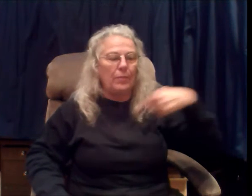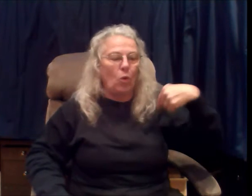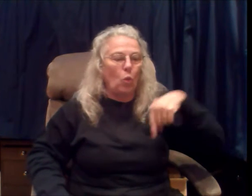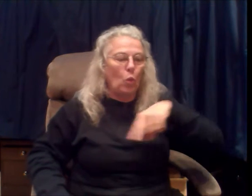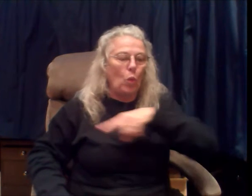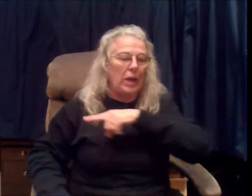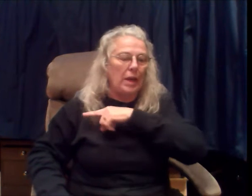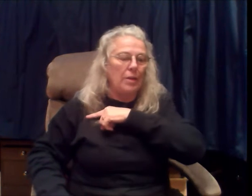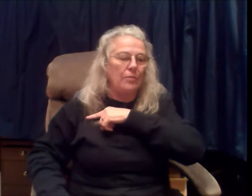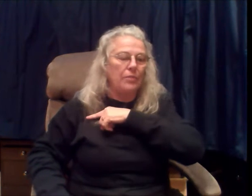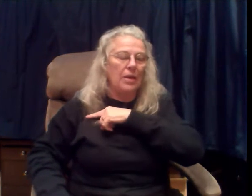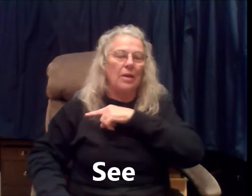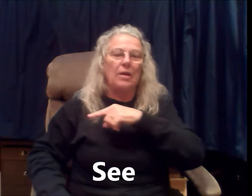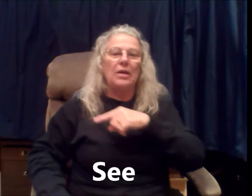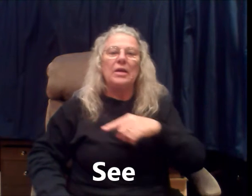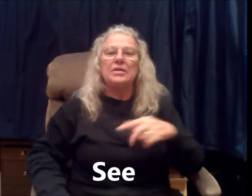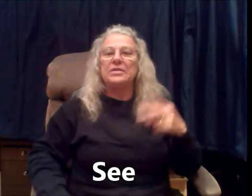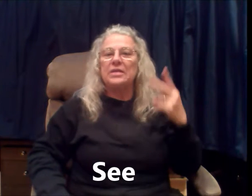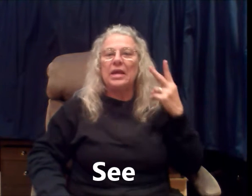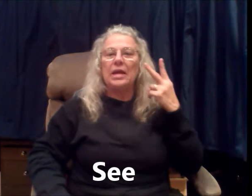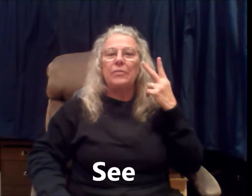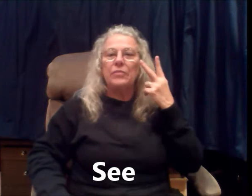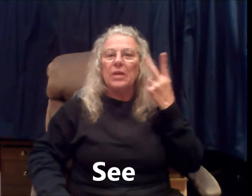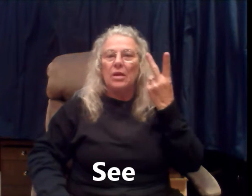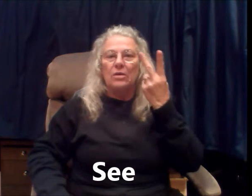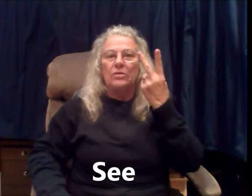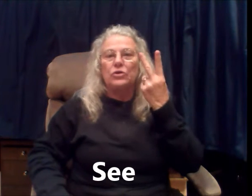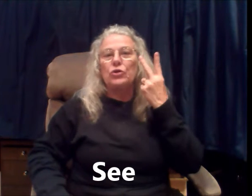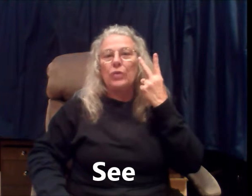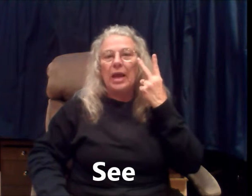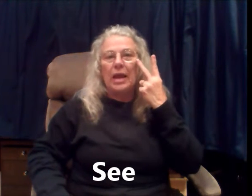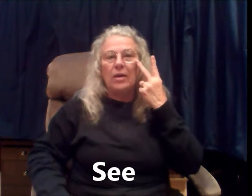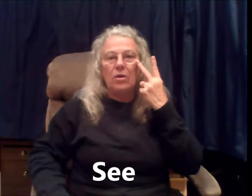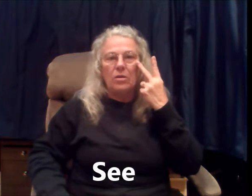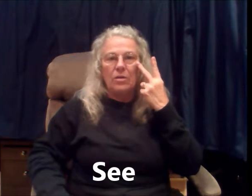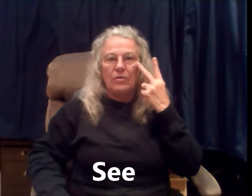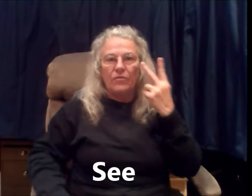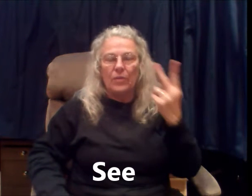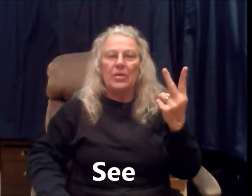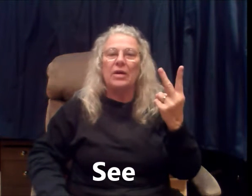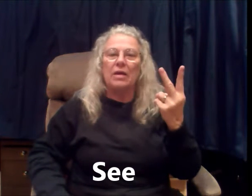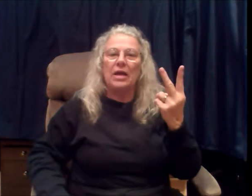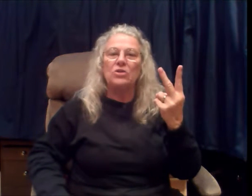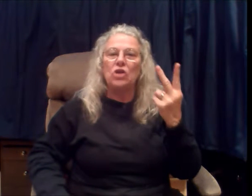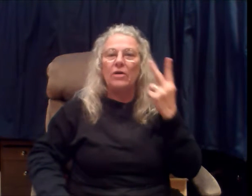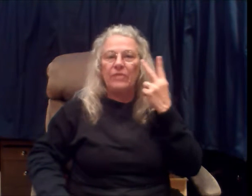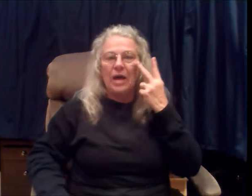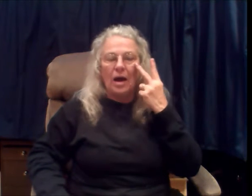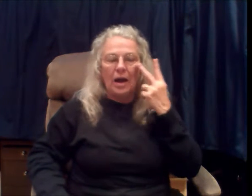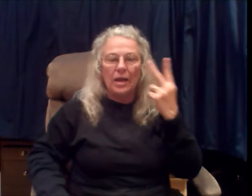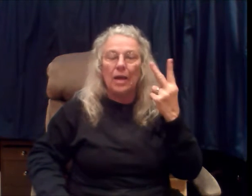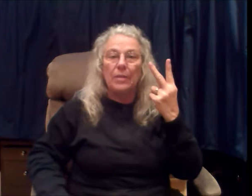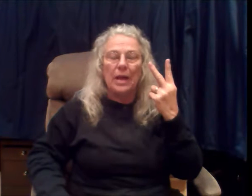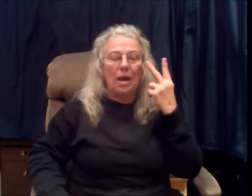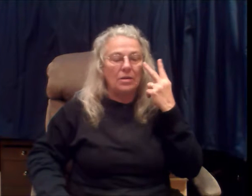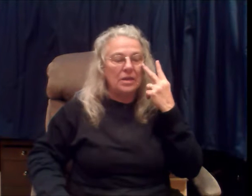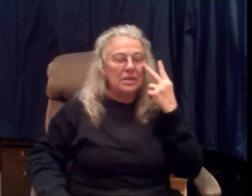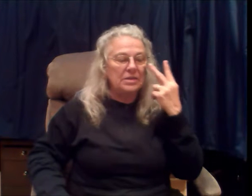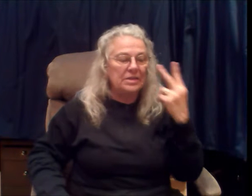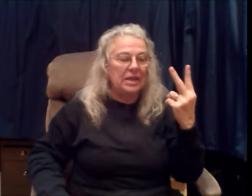people. We. See the two hand from the edge of the eye coming out.